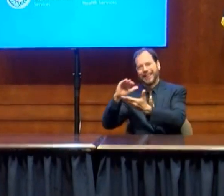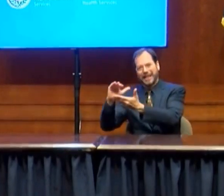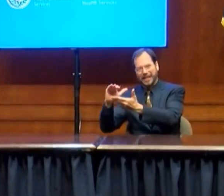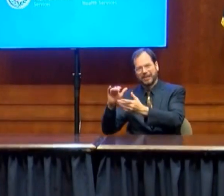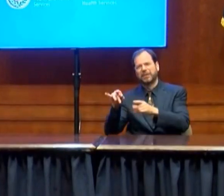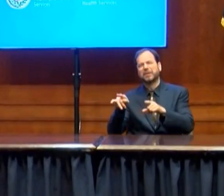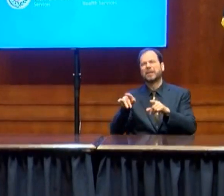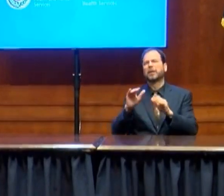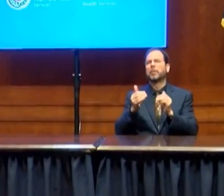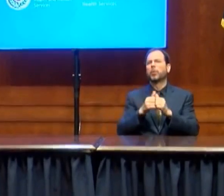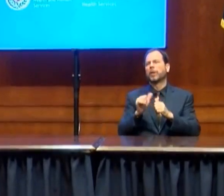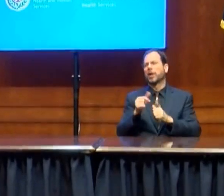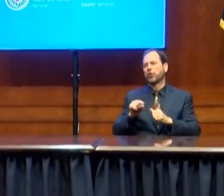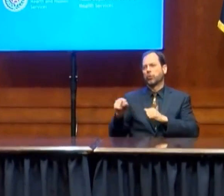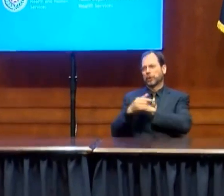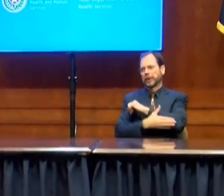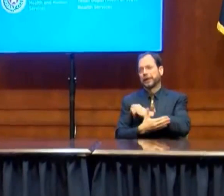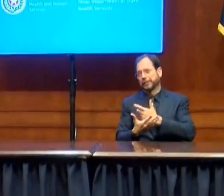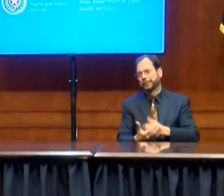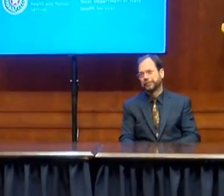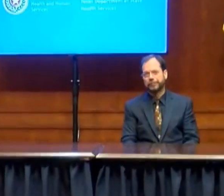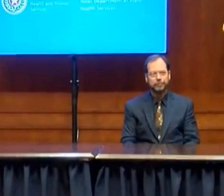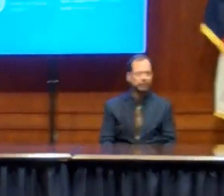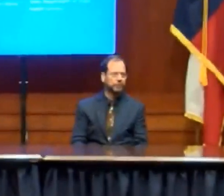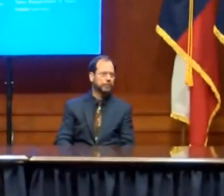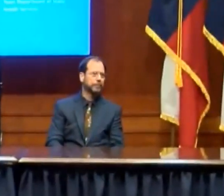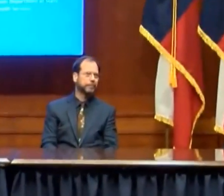to bend like you did in the other counties.